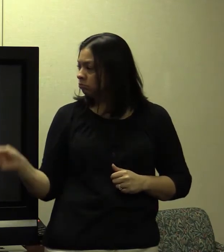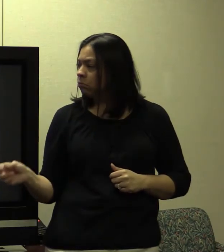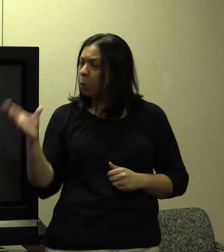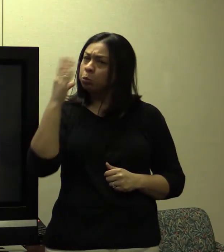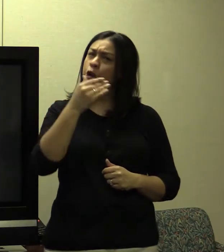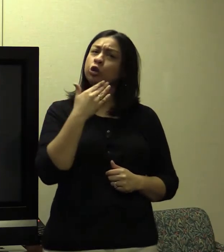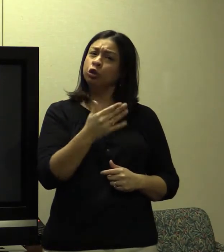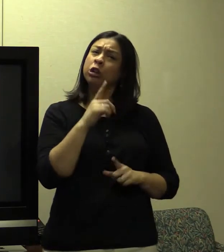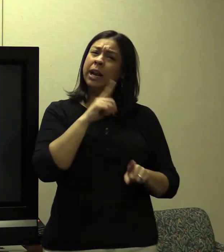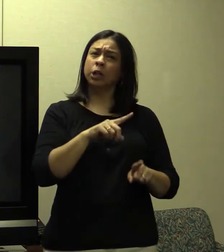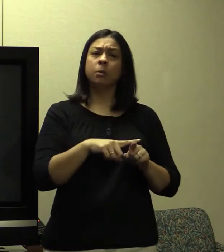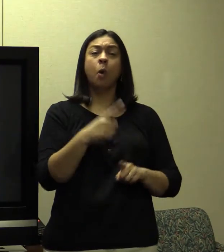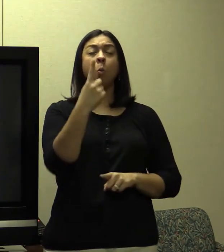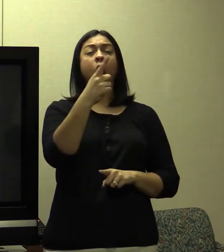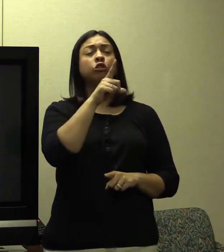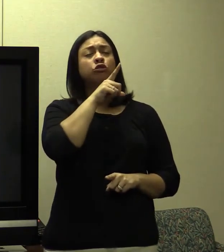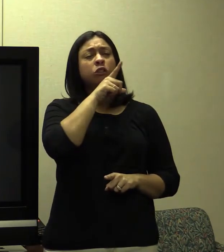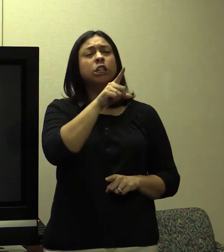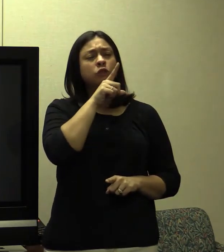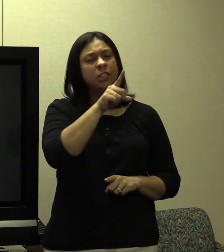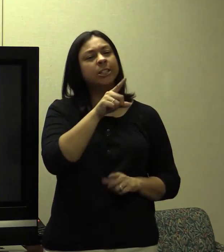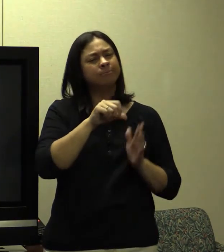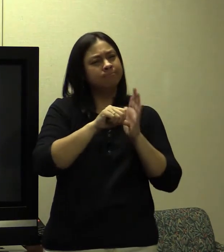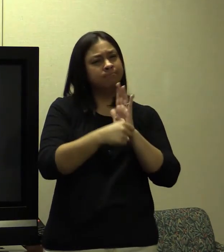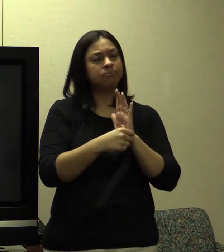the one that really stands out is hand washing.